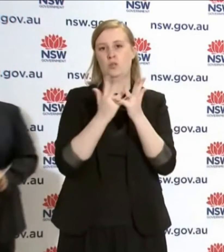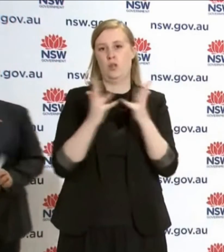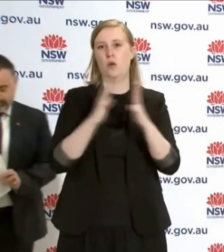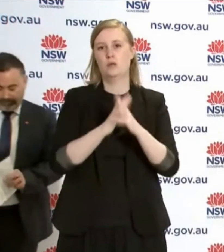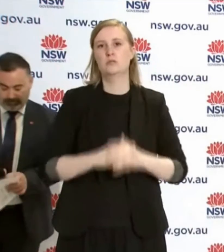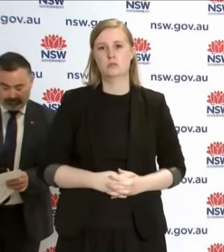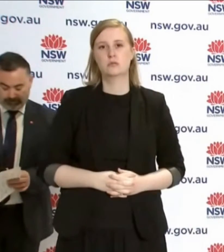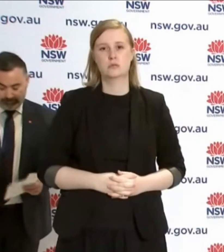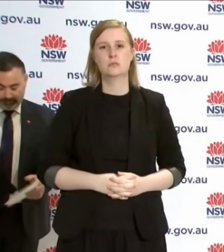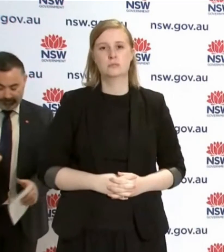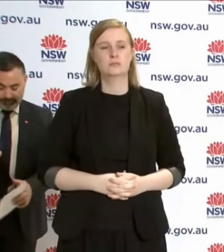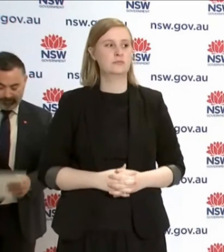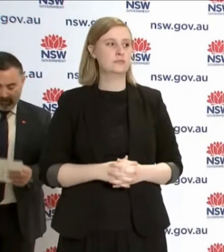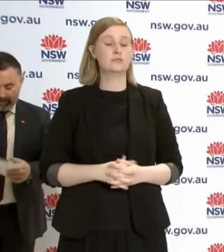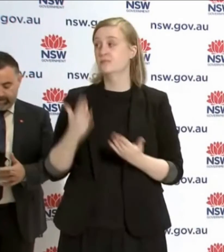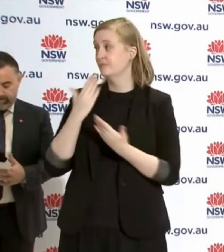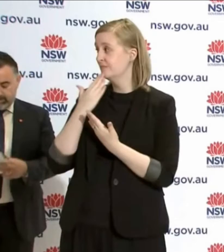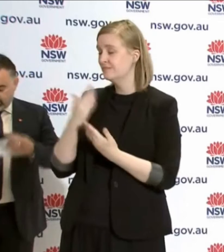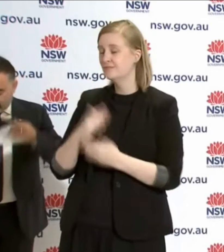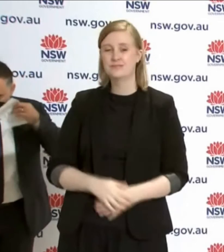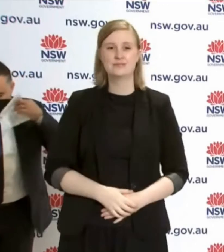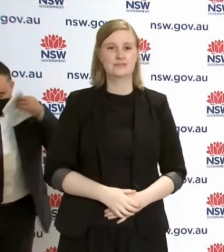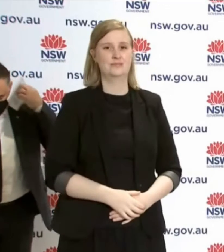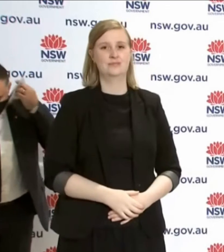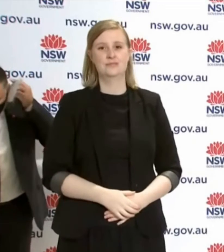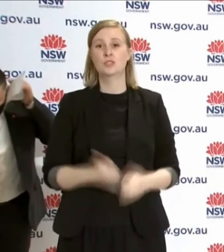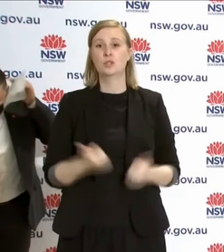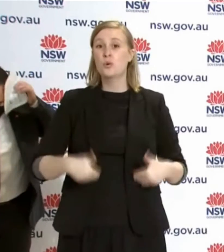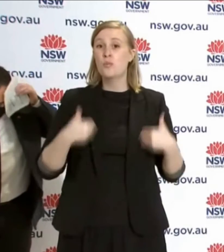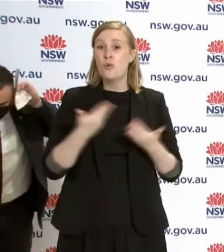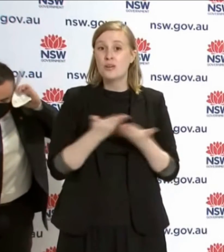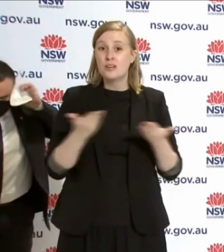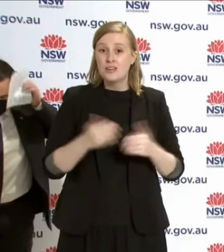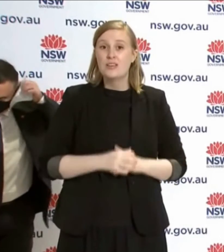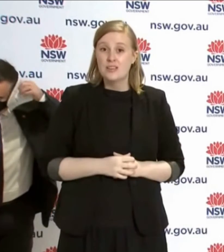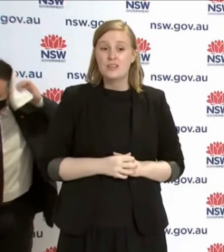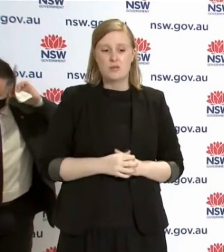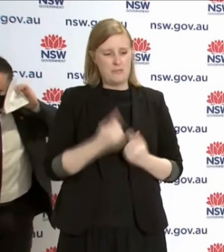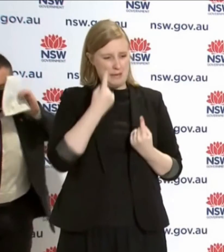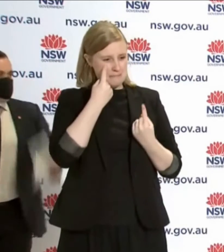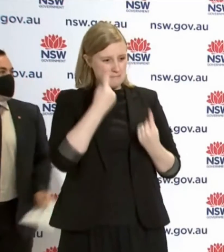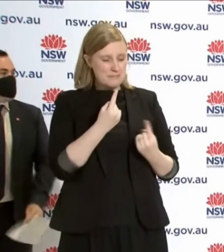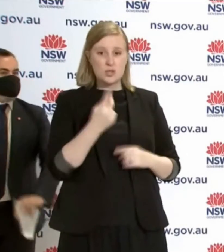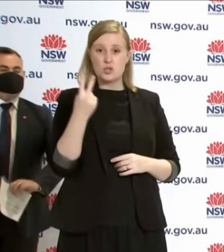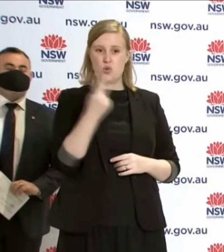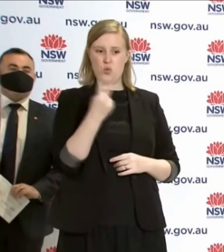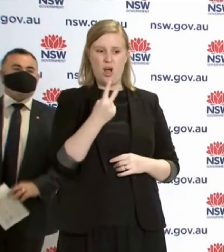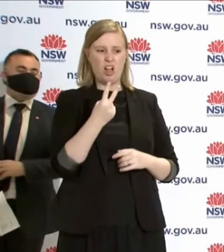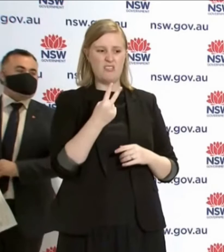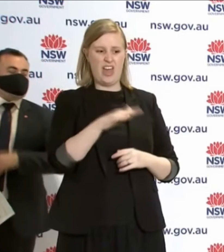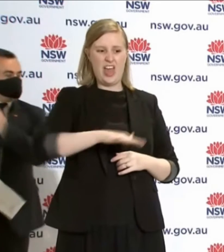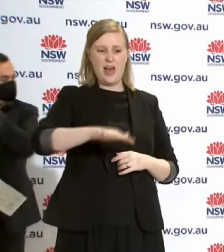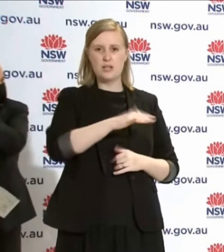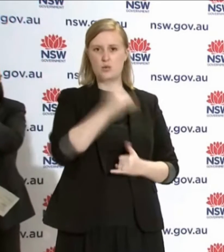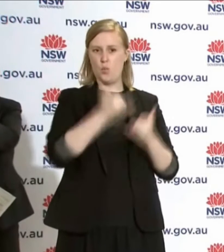Thank you, Deputy Premier, and good morning, everyone. It's really great to see the bookings in the 12 LGAs creeping up to 300,000